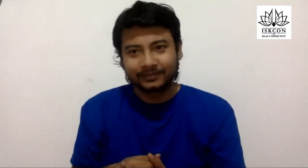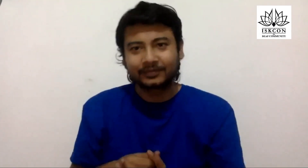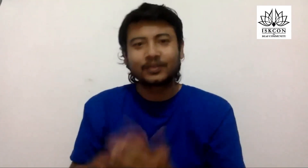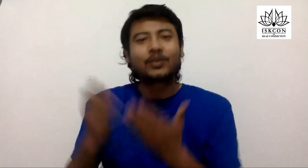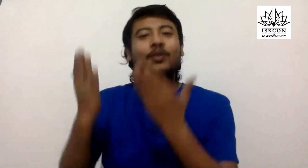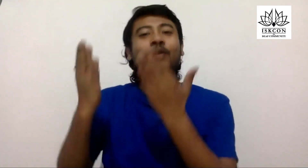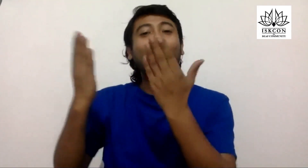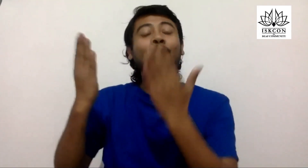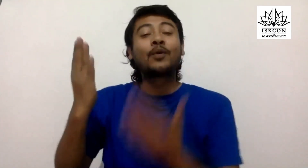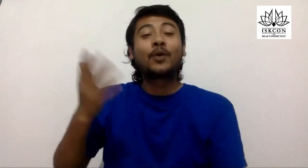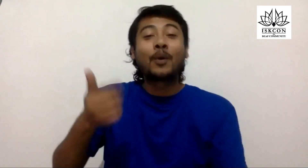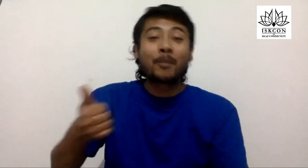O my Lord,